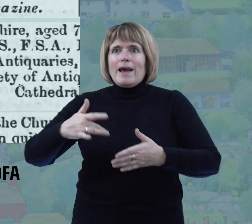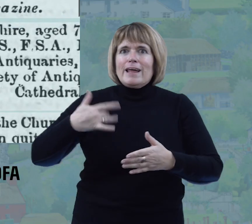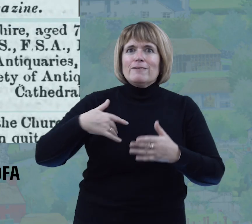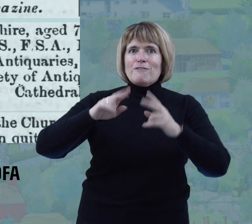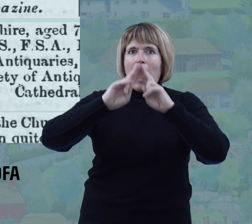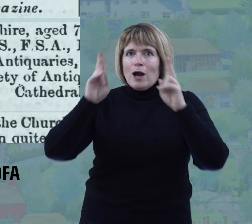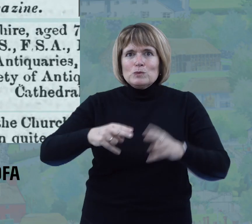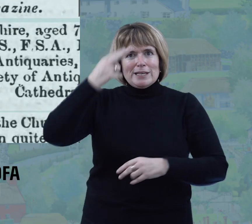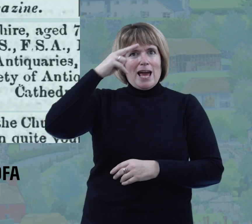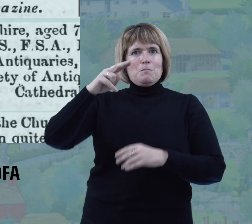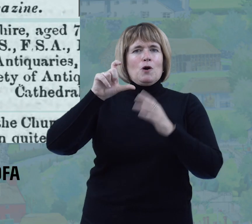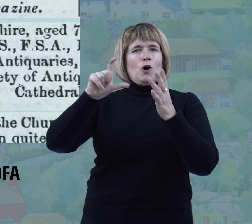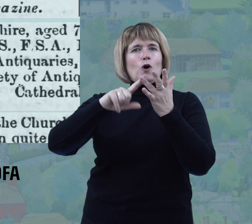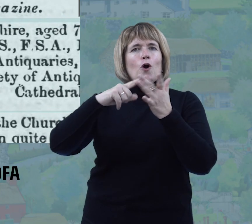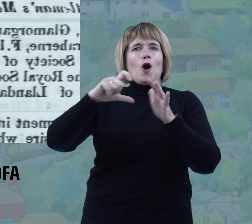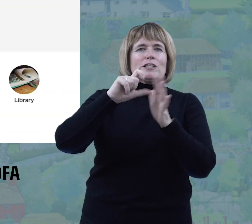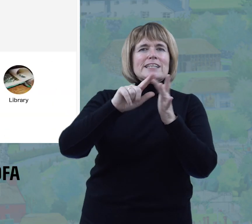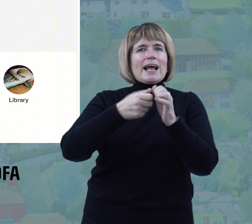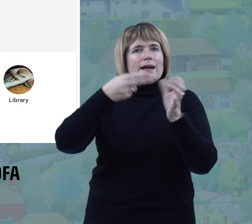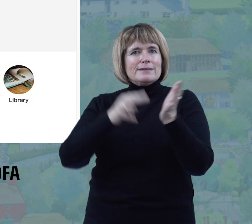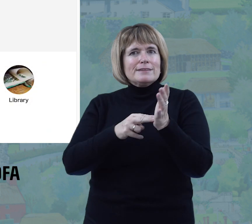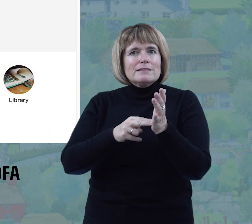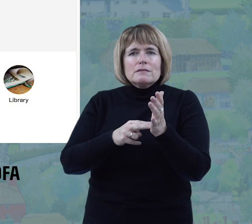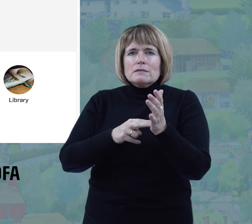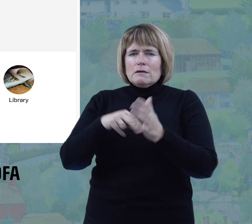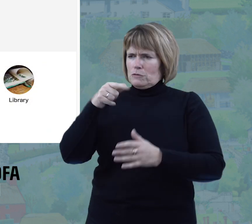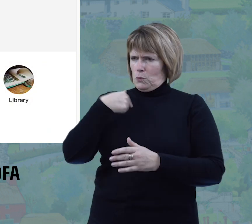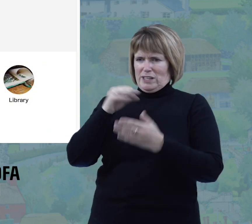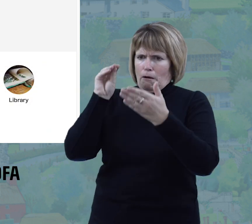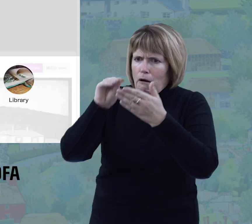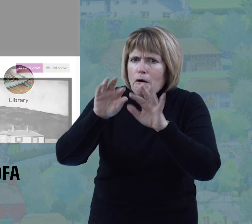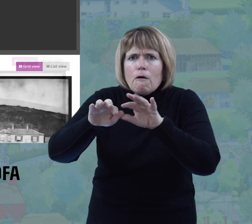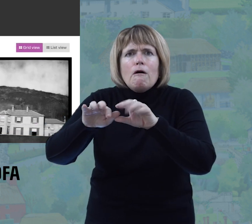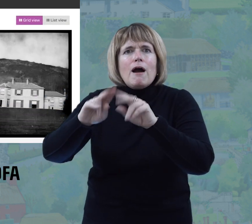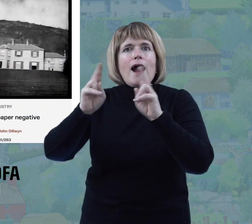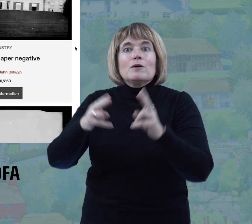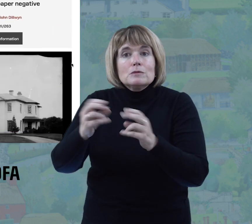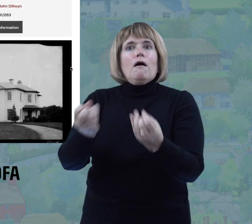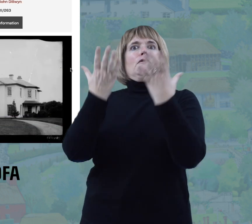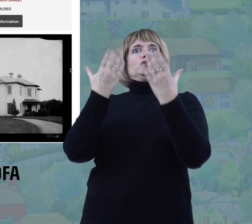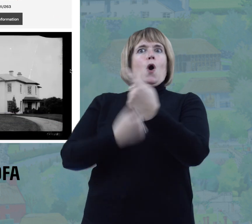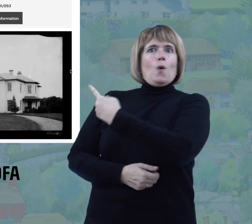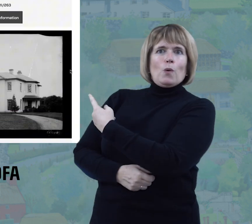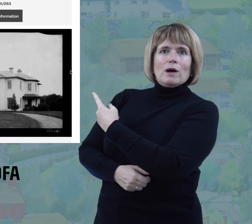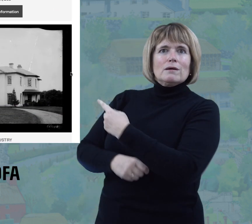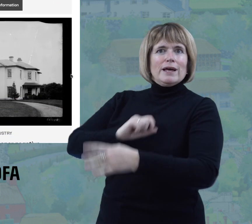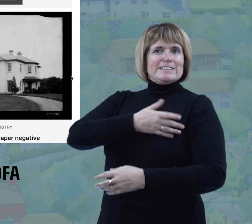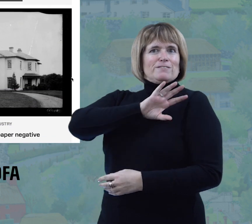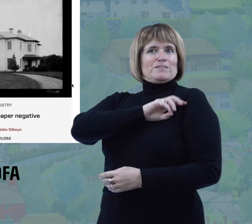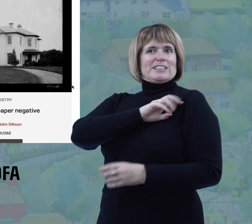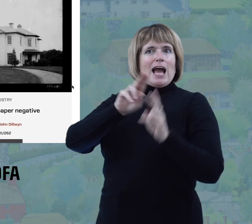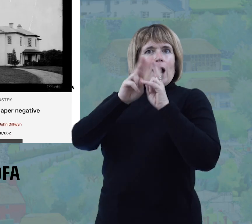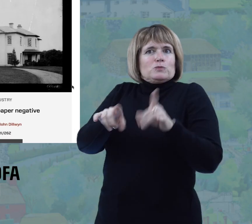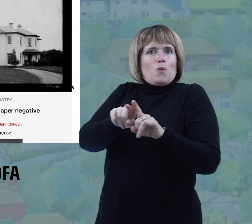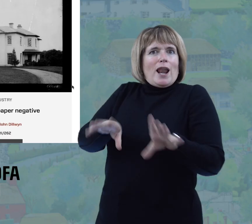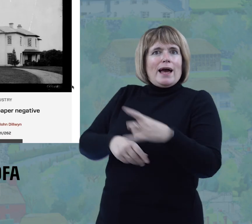in a house named Coed Riglan, so we can search for that also. A photo of a house in 1850 comes up, and it is